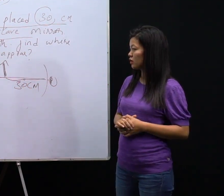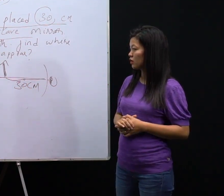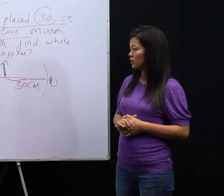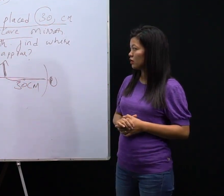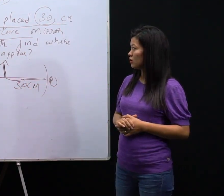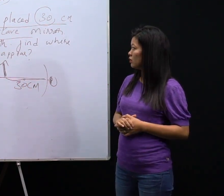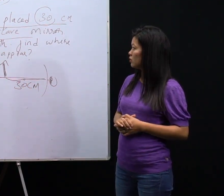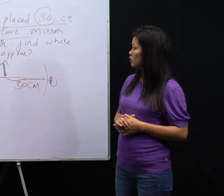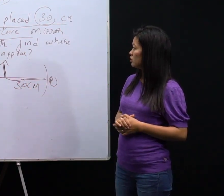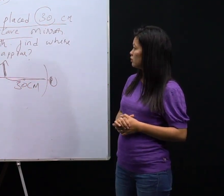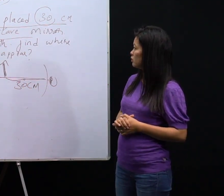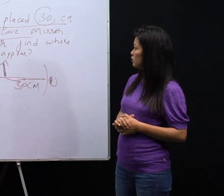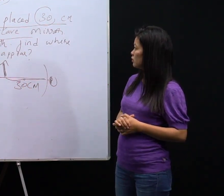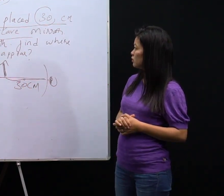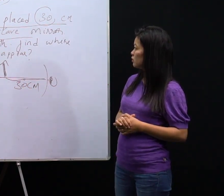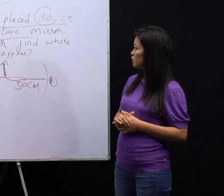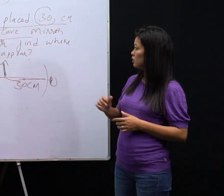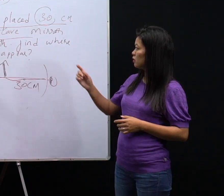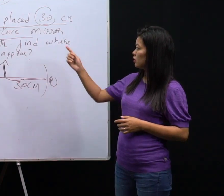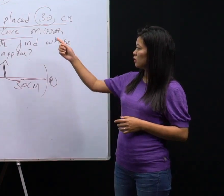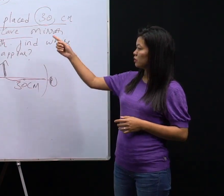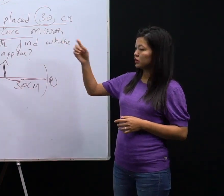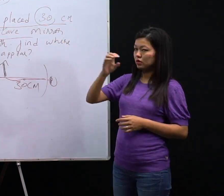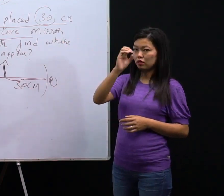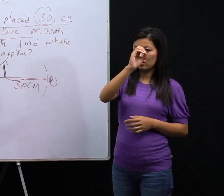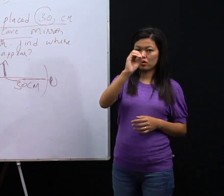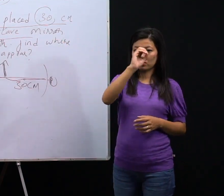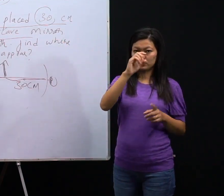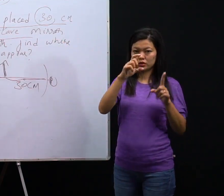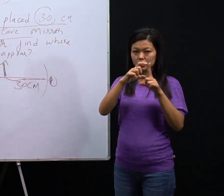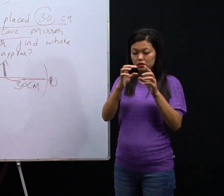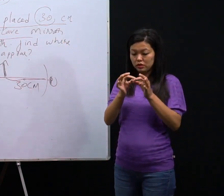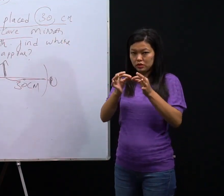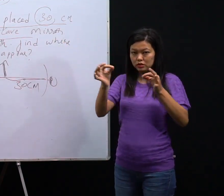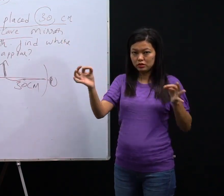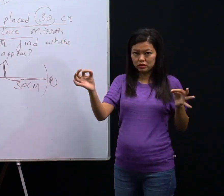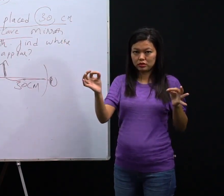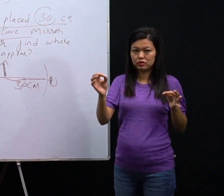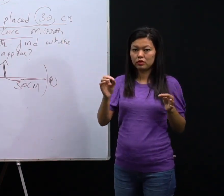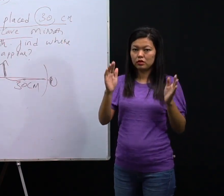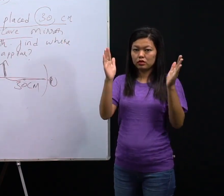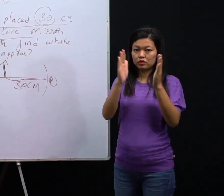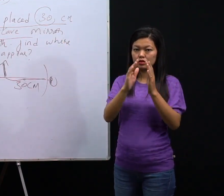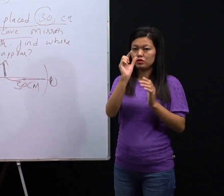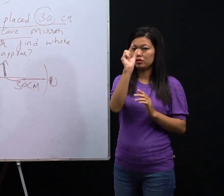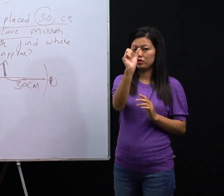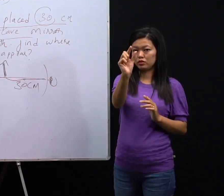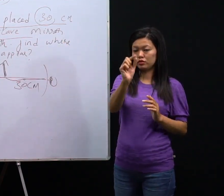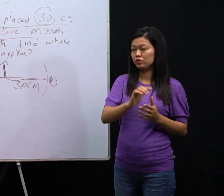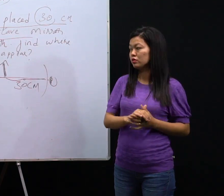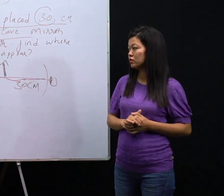is u, right? U is the object distance. So given, that means u, this is